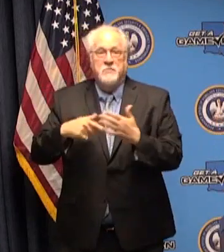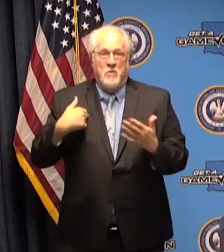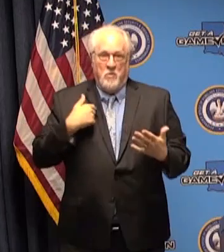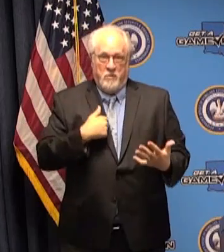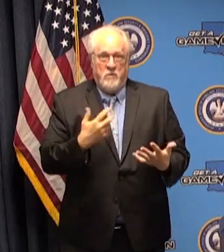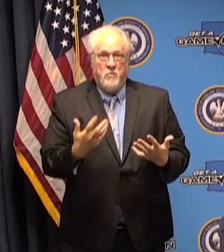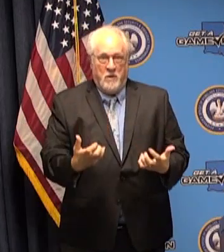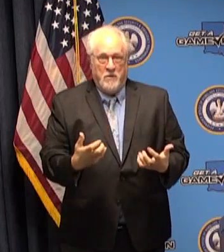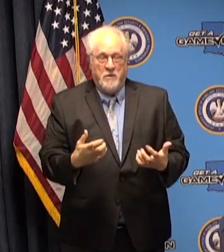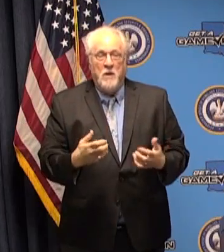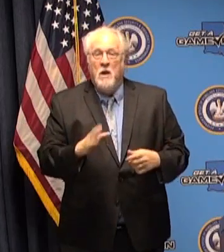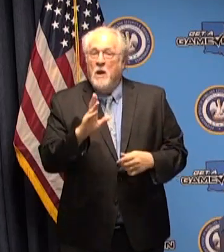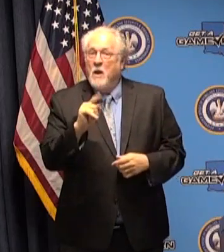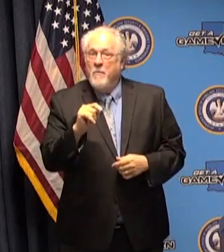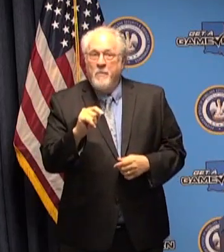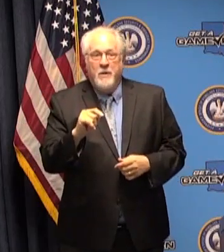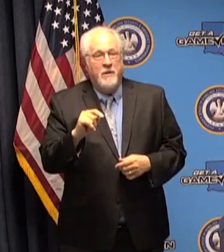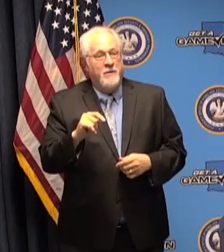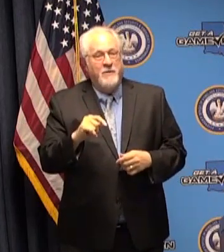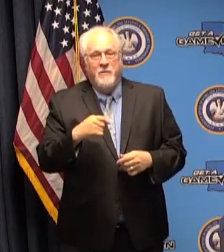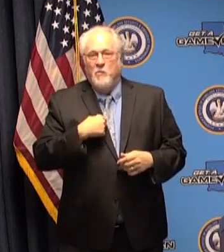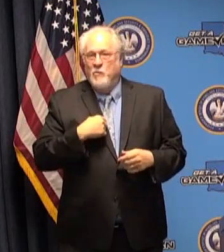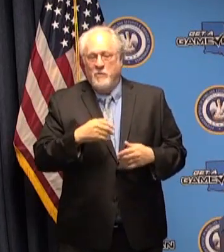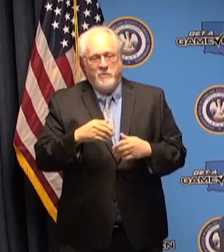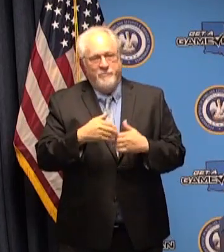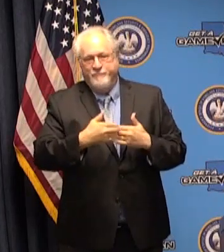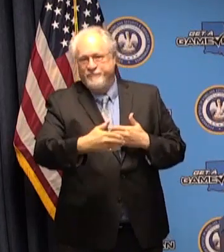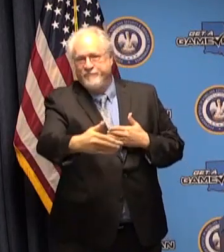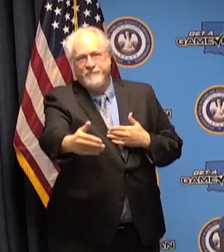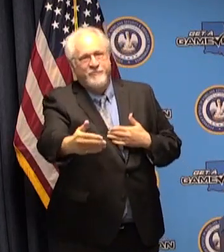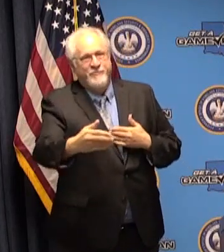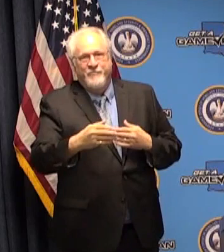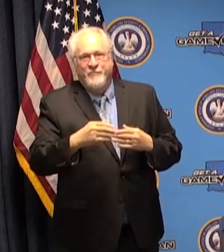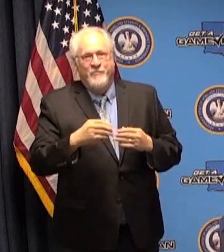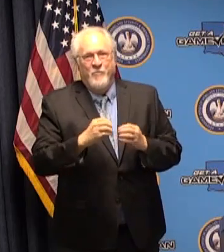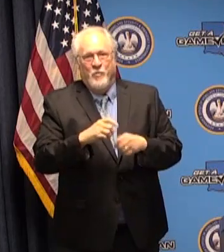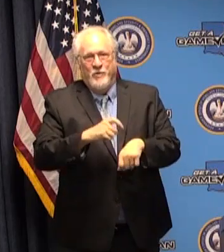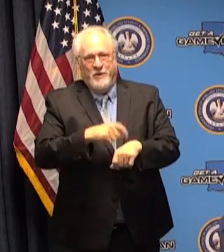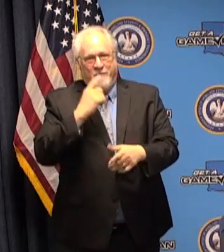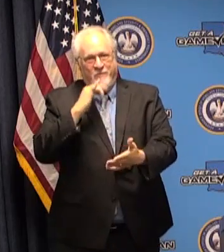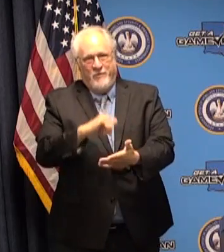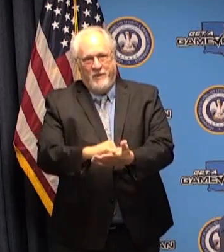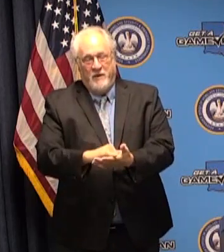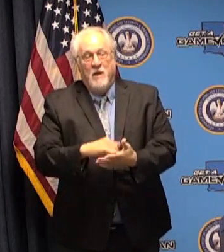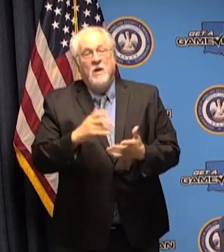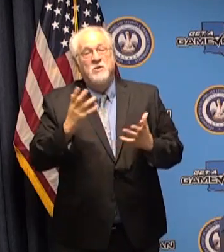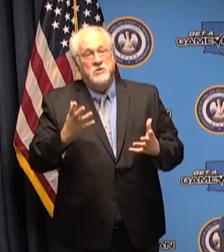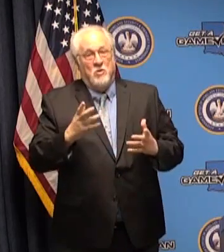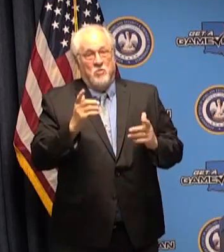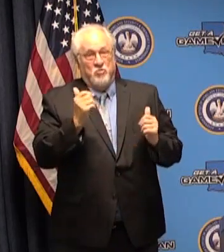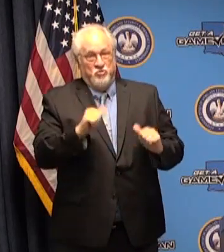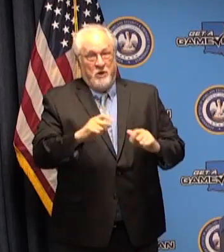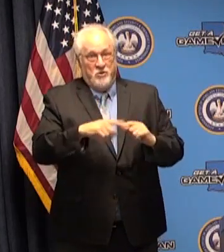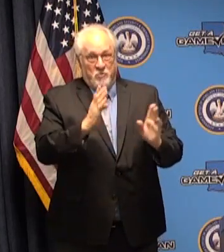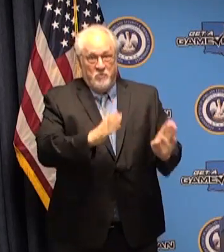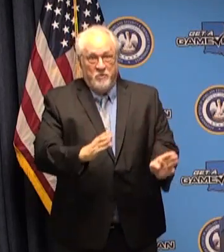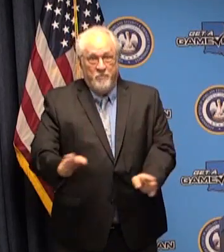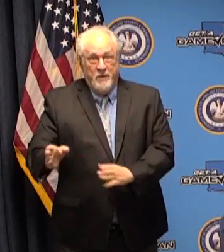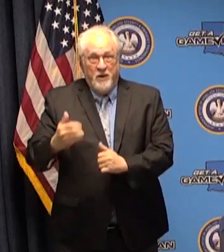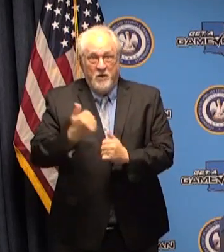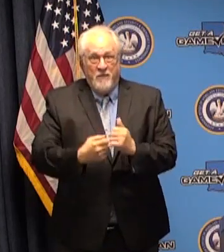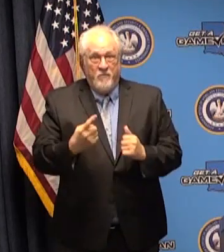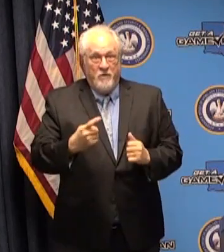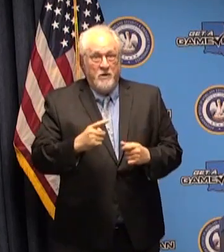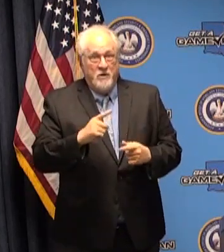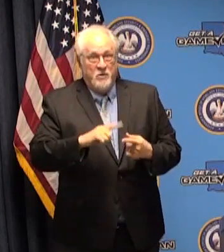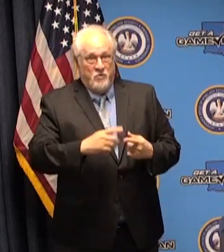start declining. But we're a long ways away from that. So I'm trying to get everyone prepared to the